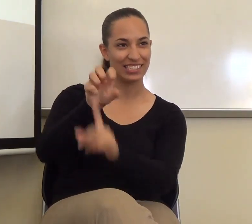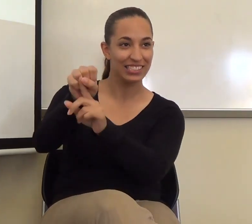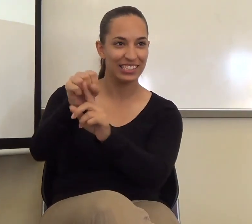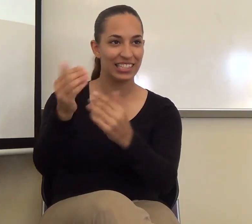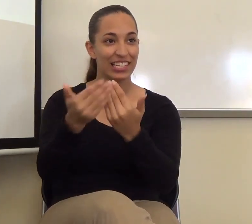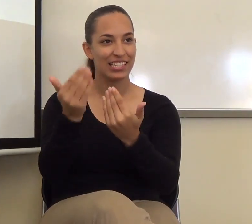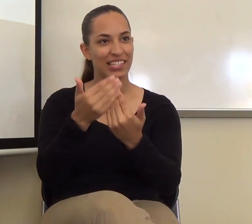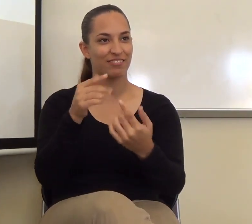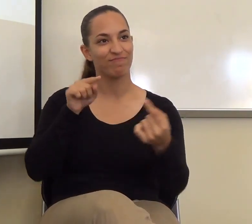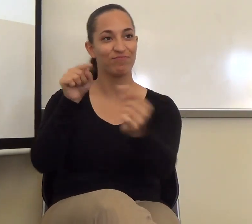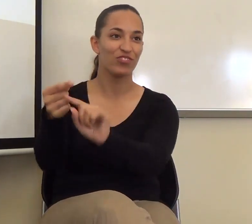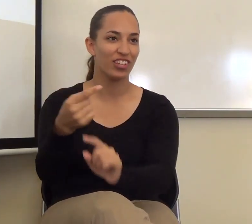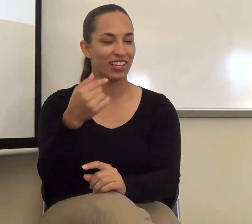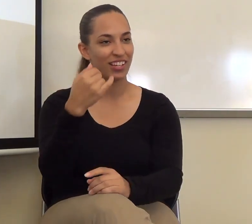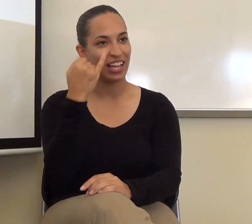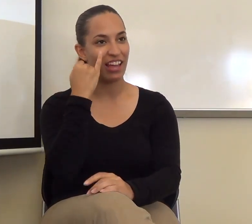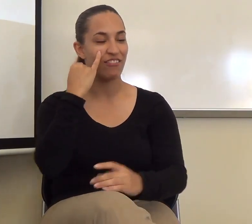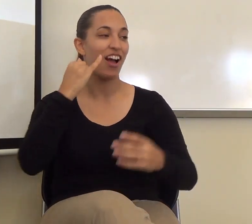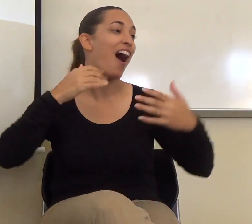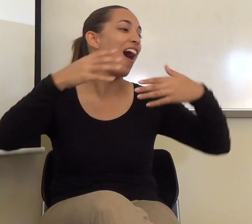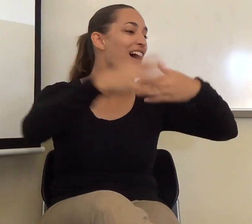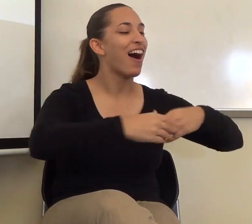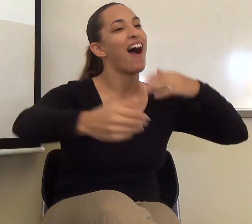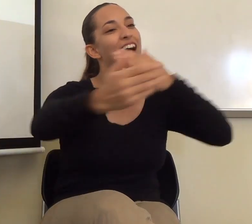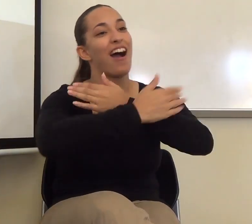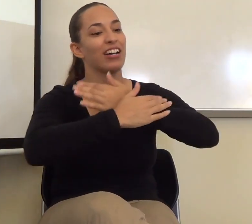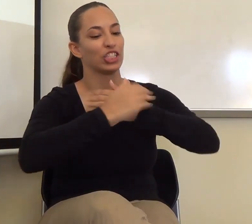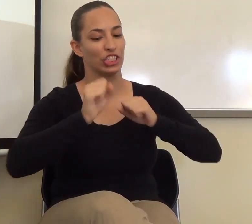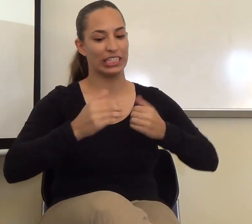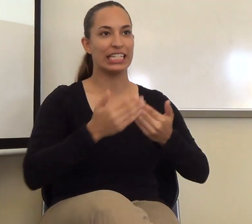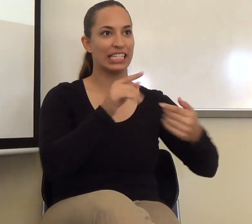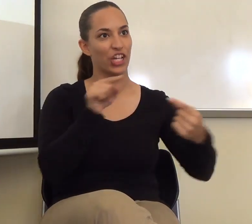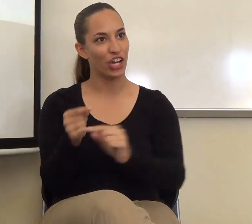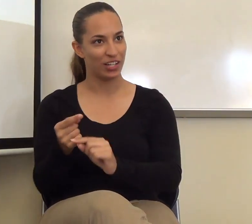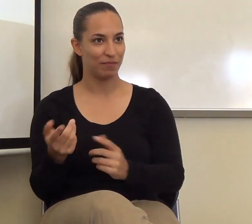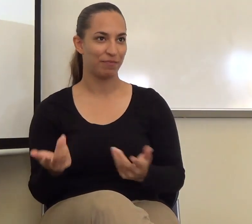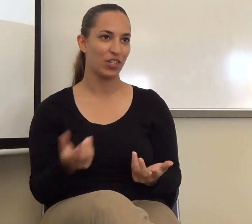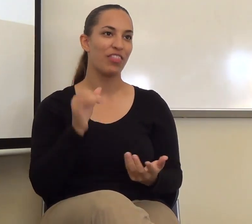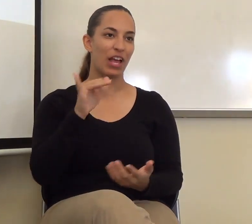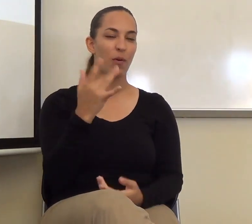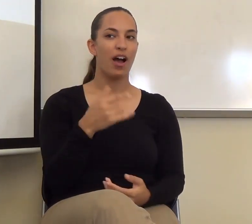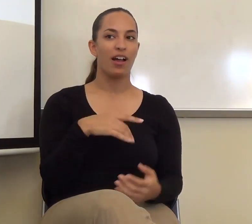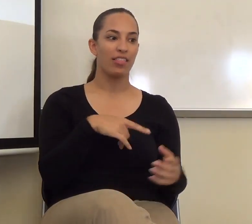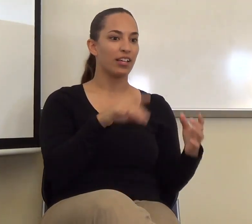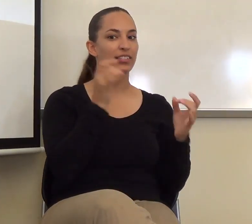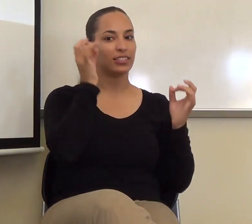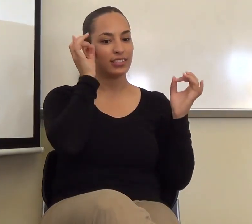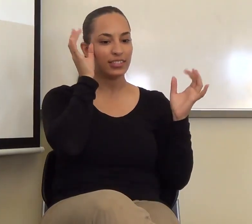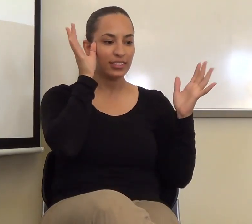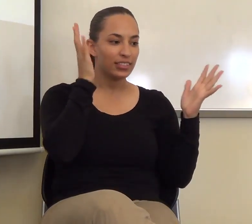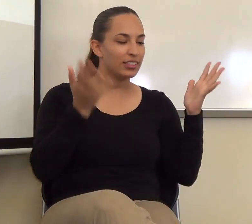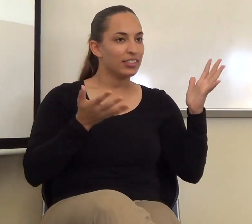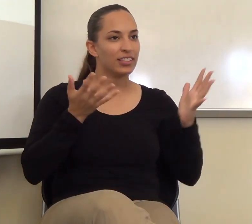partly an example clue, and it partly asks you for a prior knowledge of the